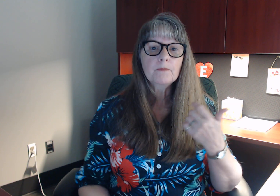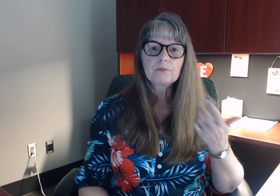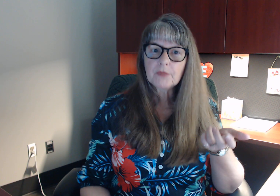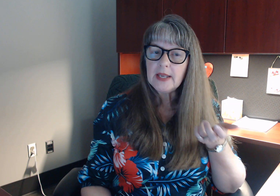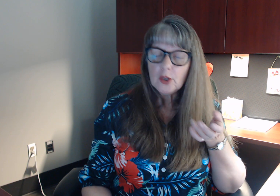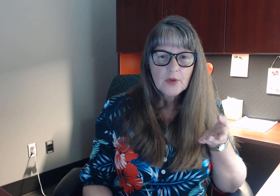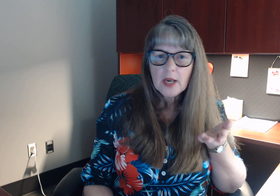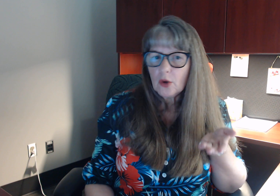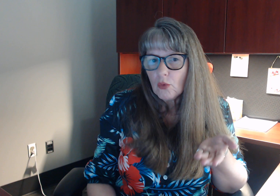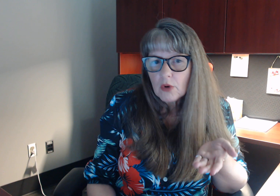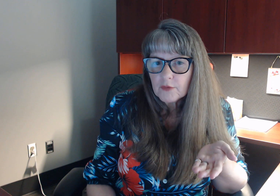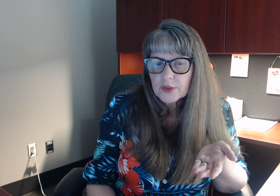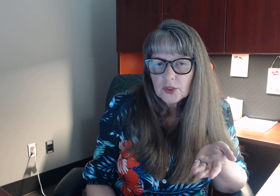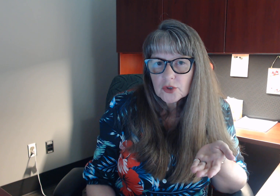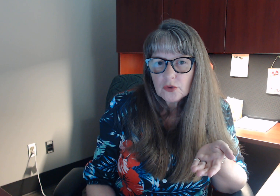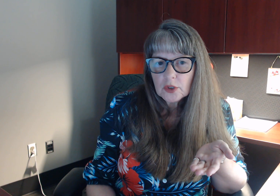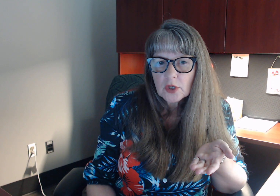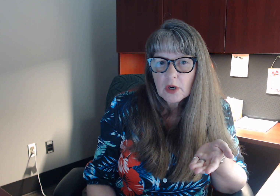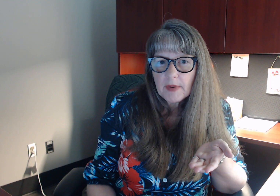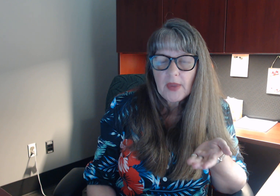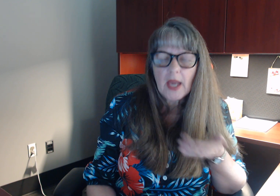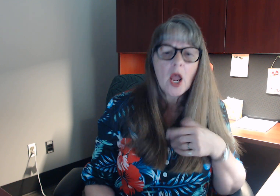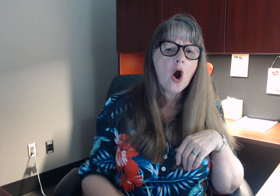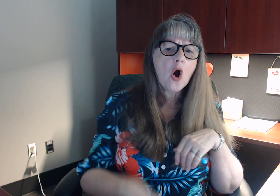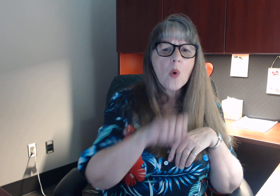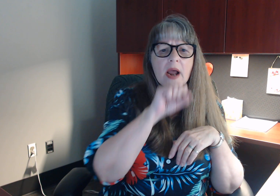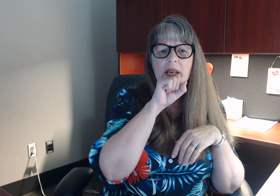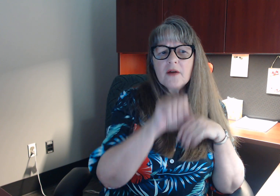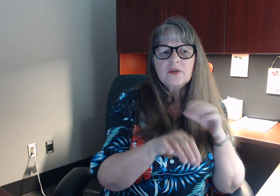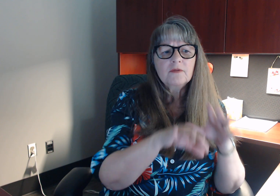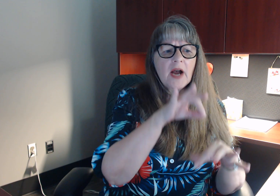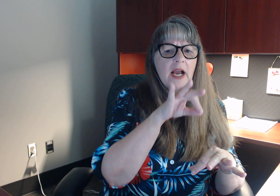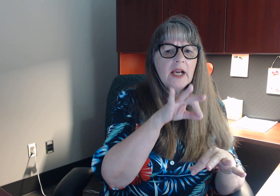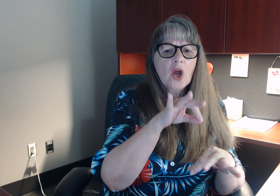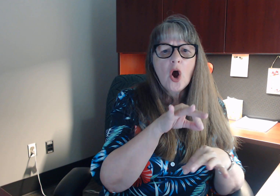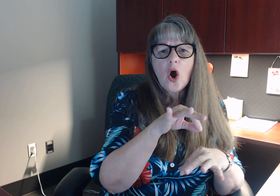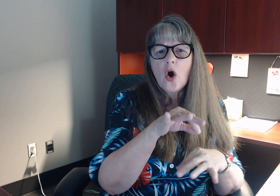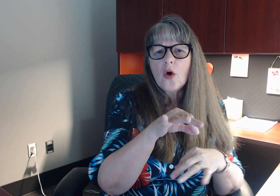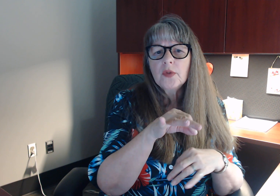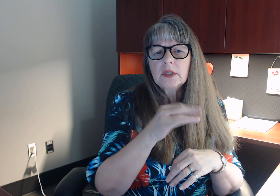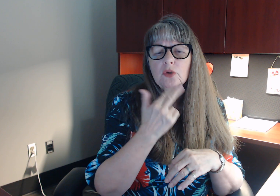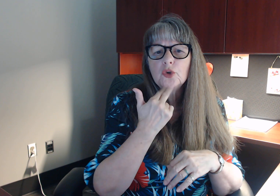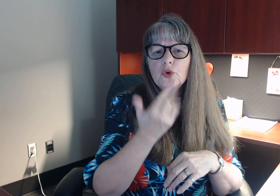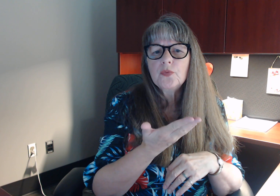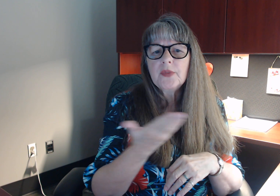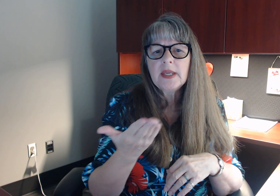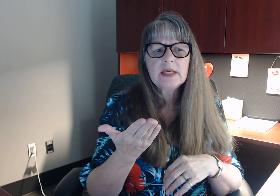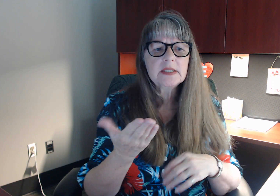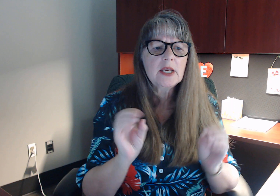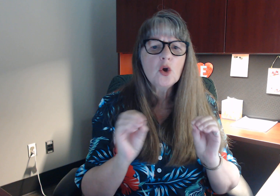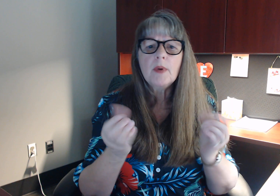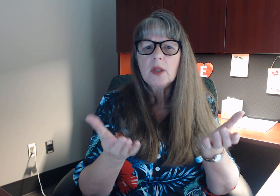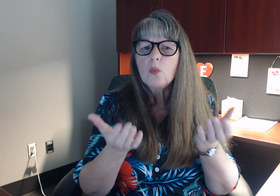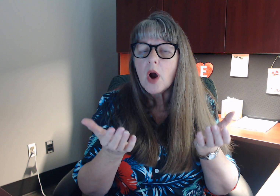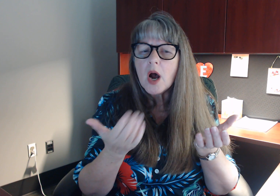And now you've got a whole conversation so you can talk about that. Oh, I love to find all the little cute things that nobody wants, and I